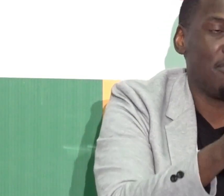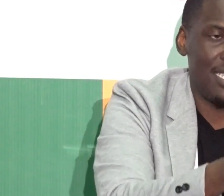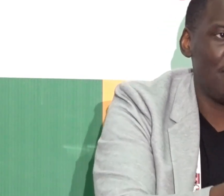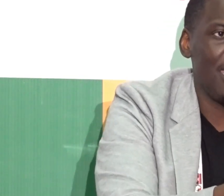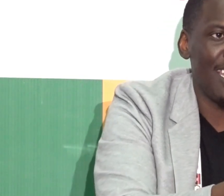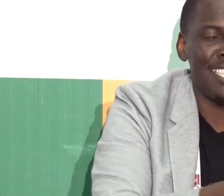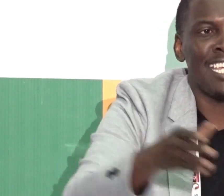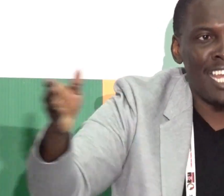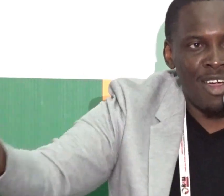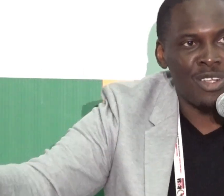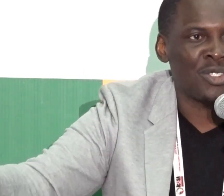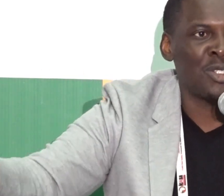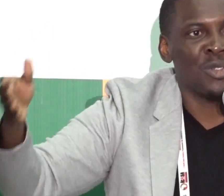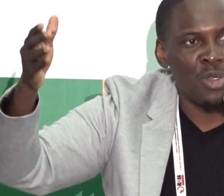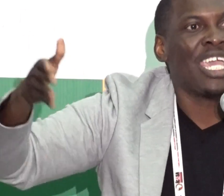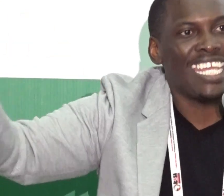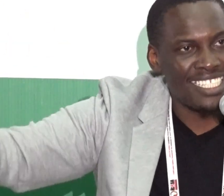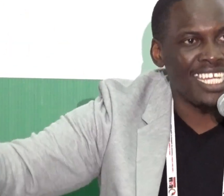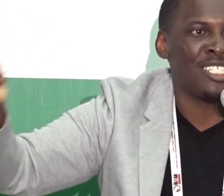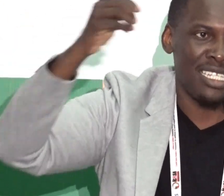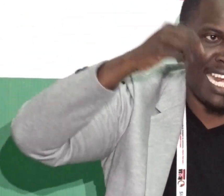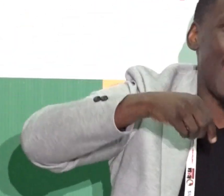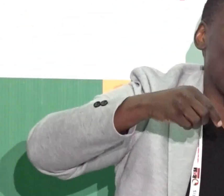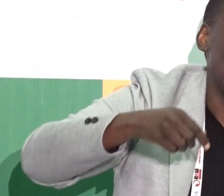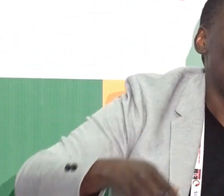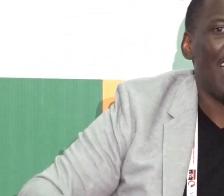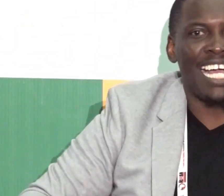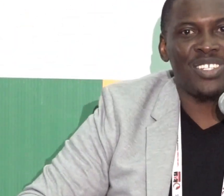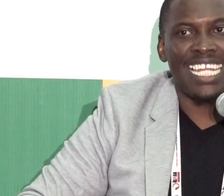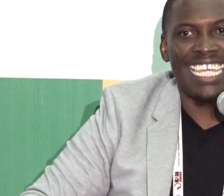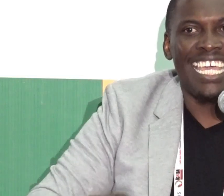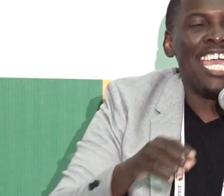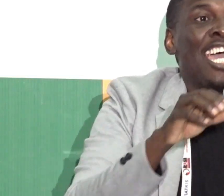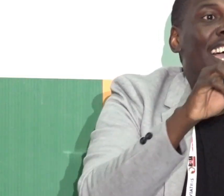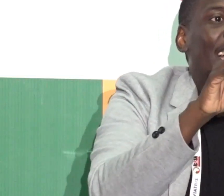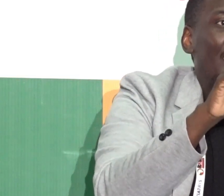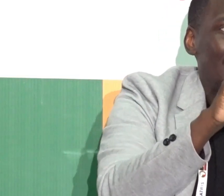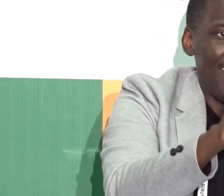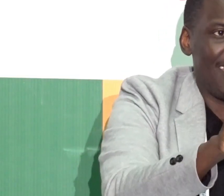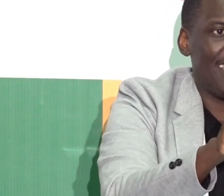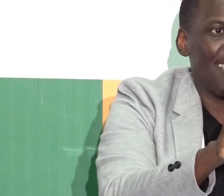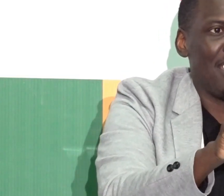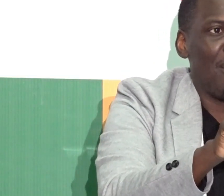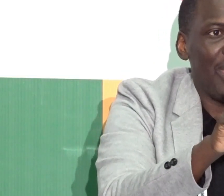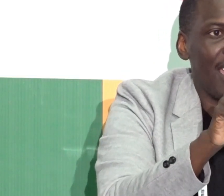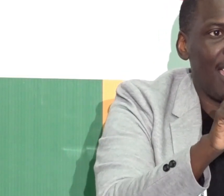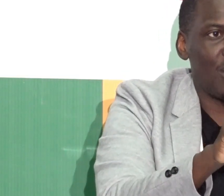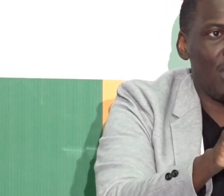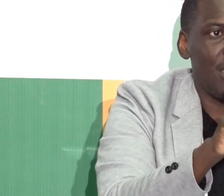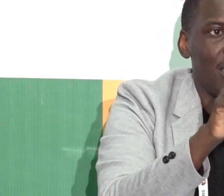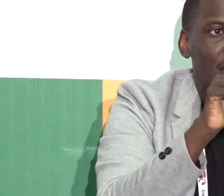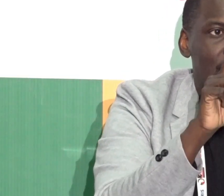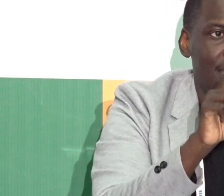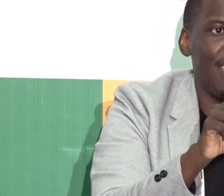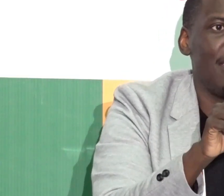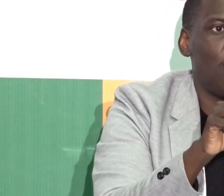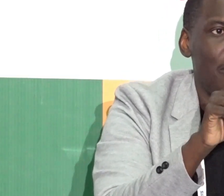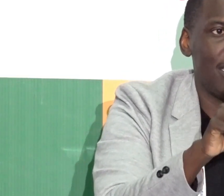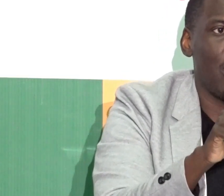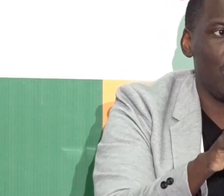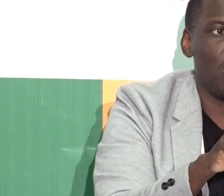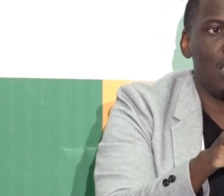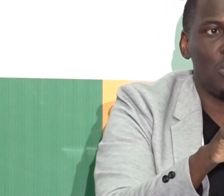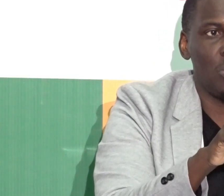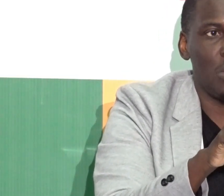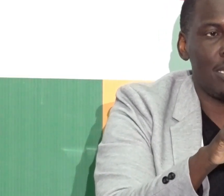10 minutes, and now I was told you can extend now. Actually, yes, we are actually screening for